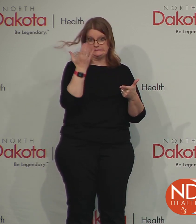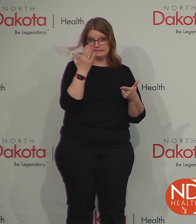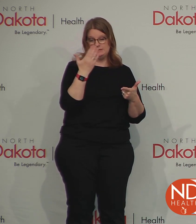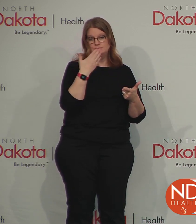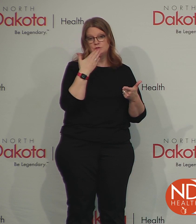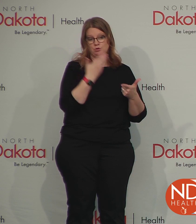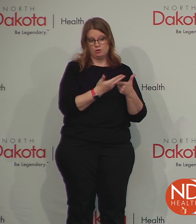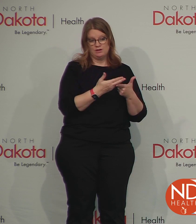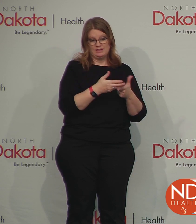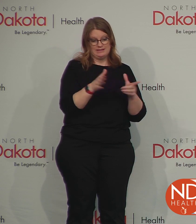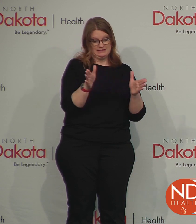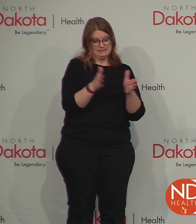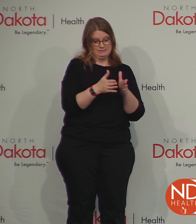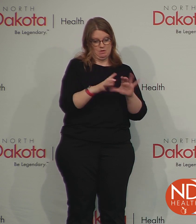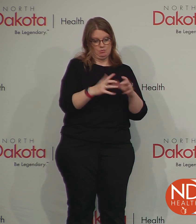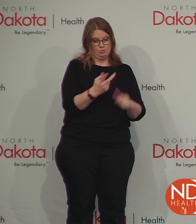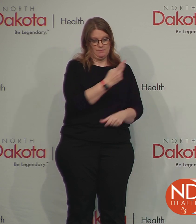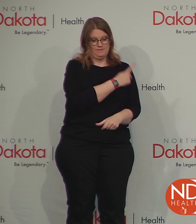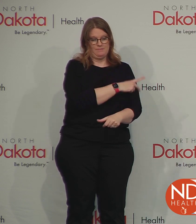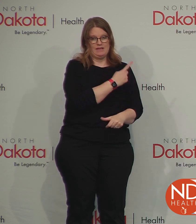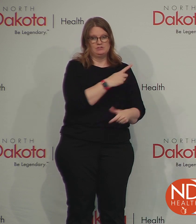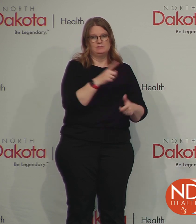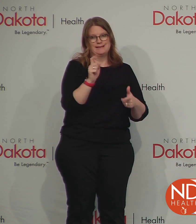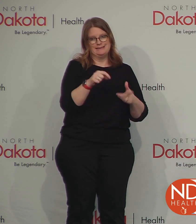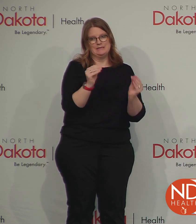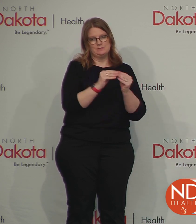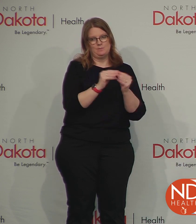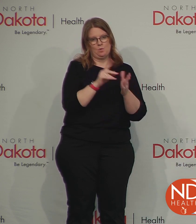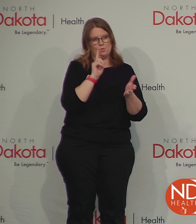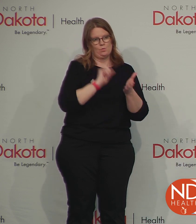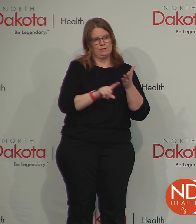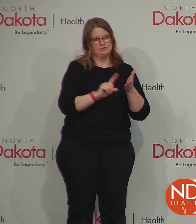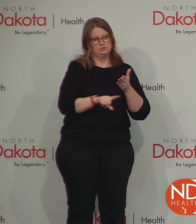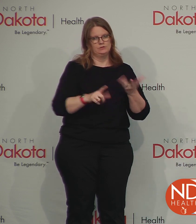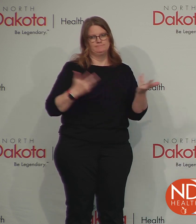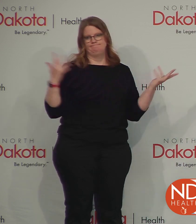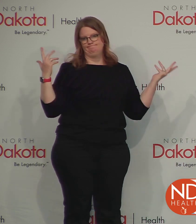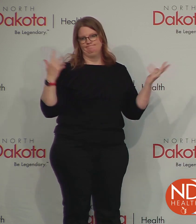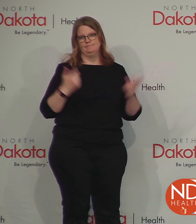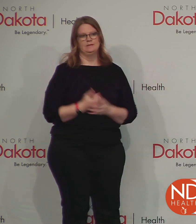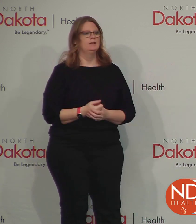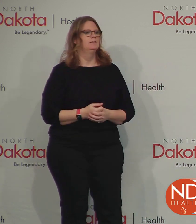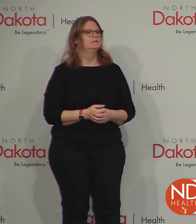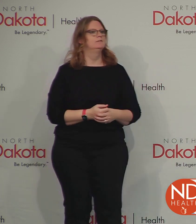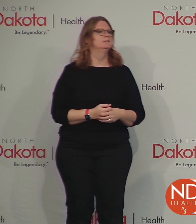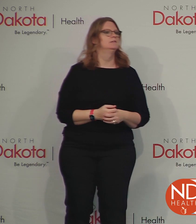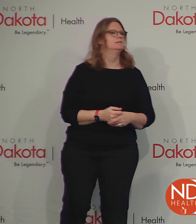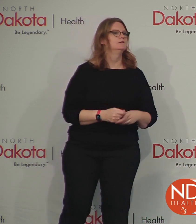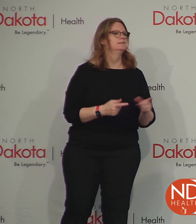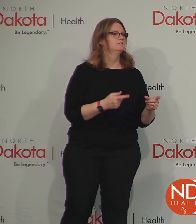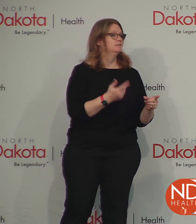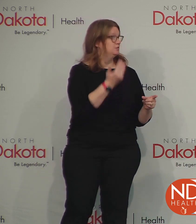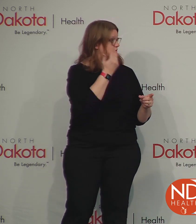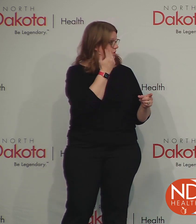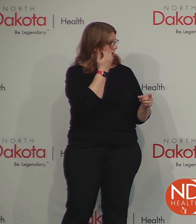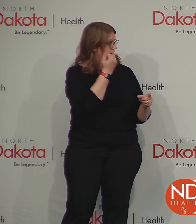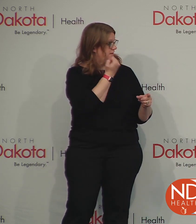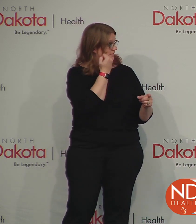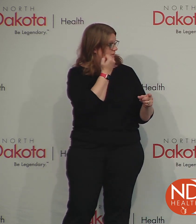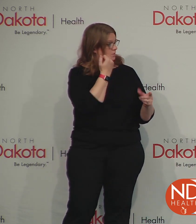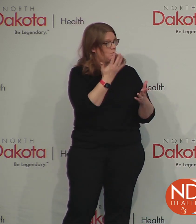in our small set of patients and merits more study. I wanted to know if you wanted me to